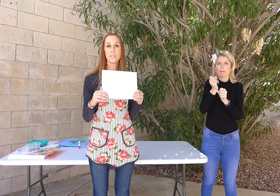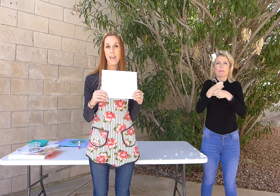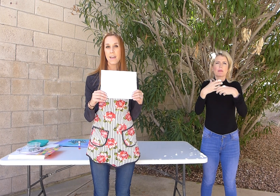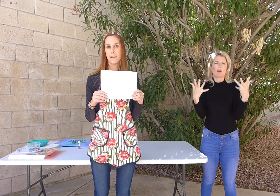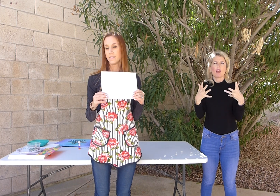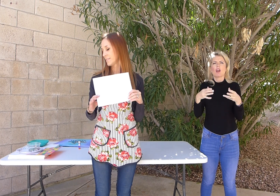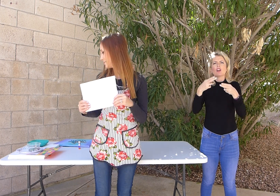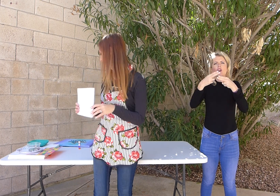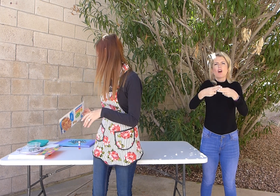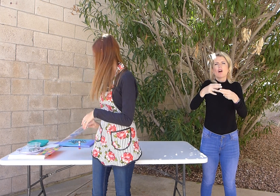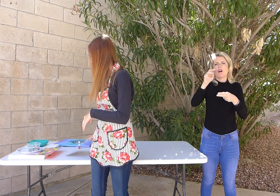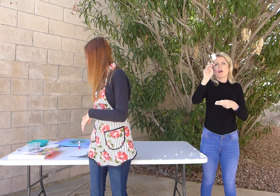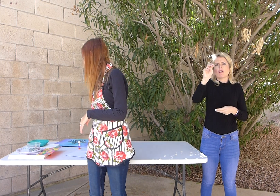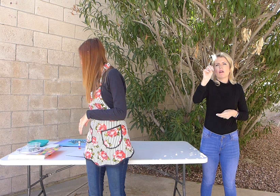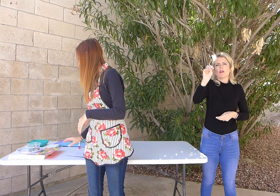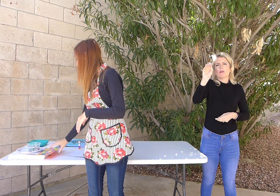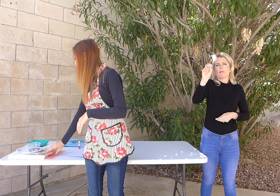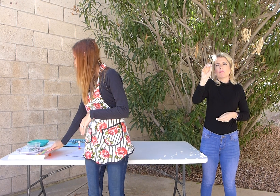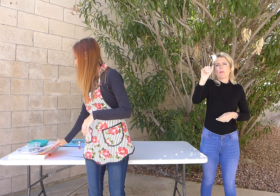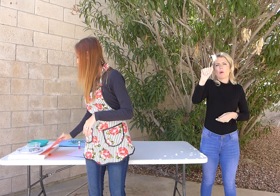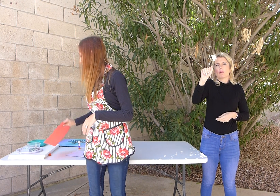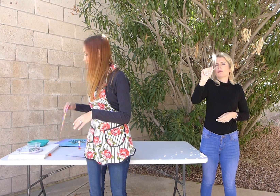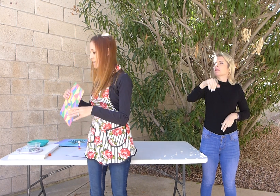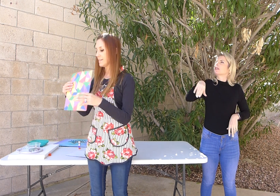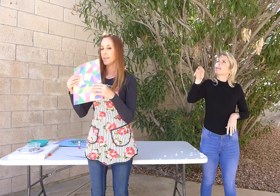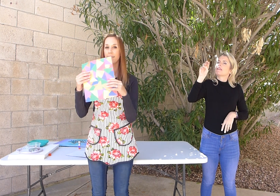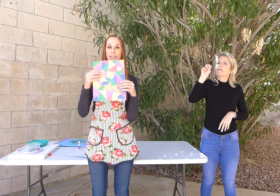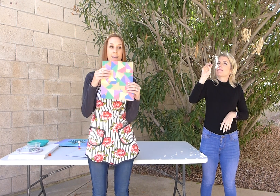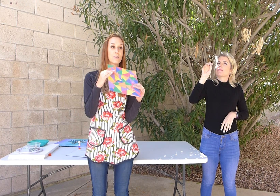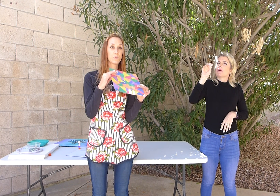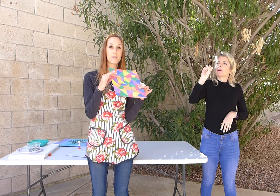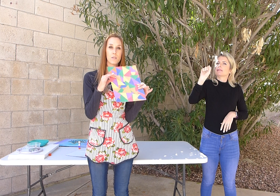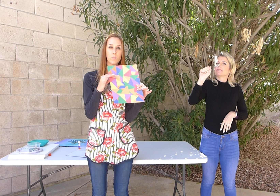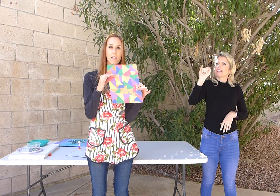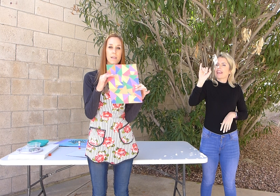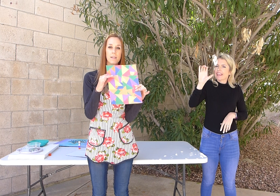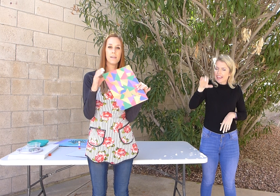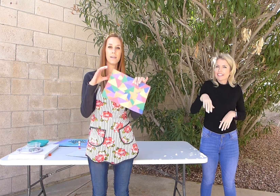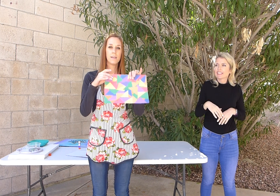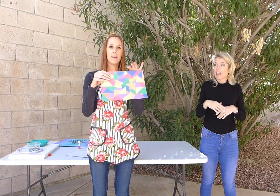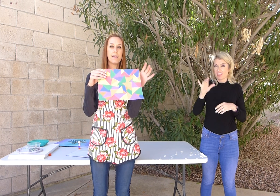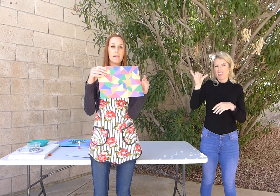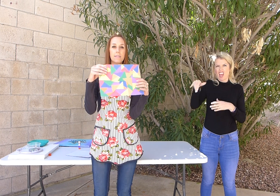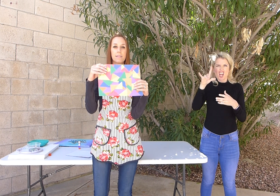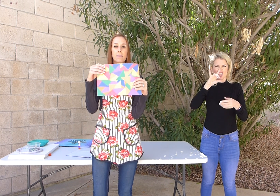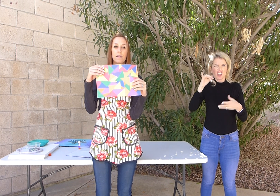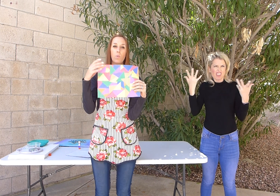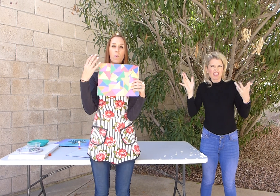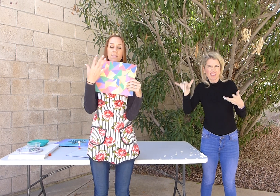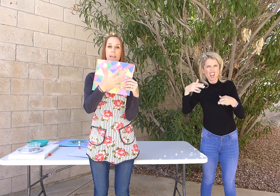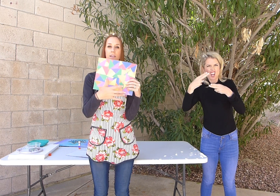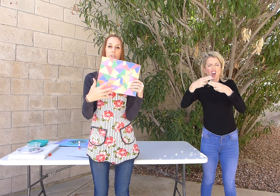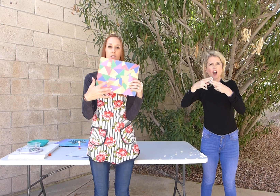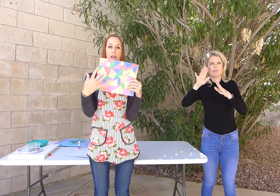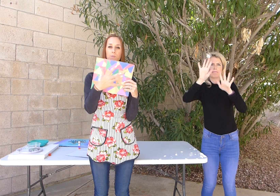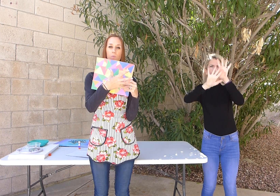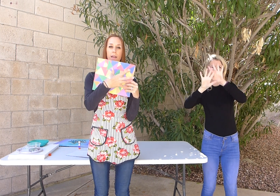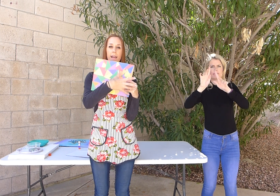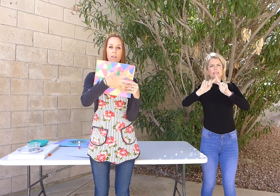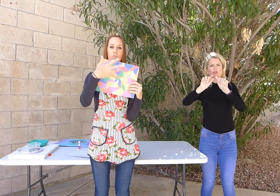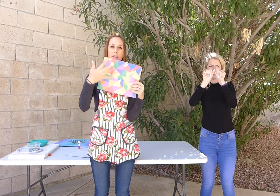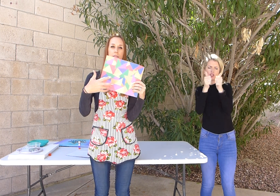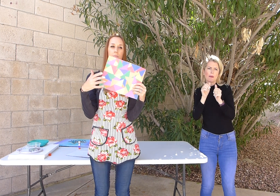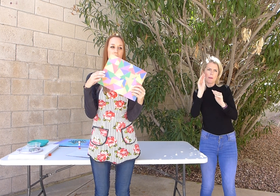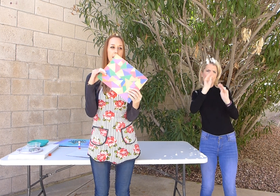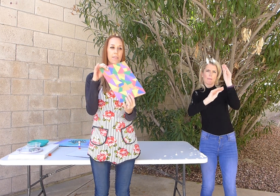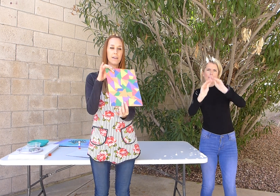a mosaic. A mosaic, and this one is completed, is when we take different shapes and we